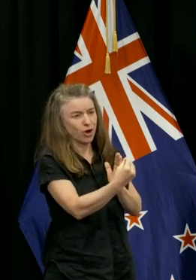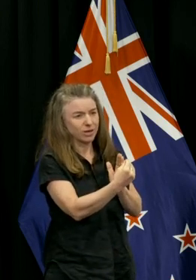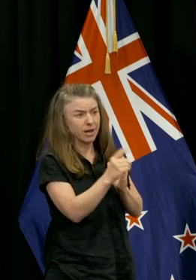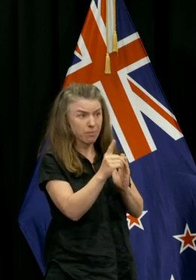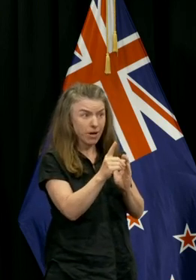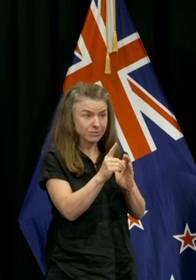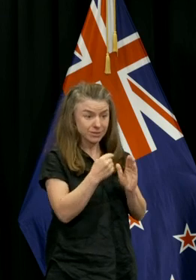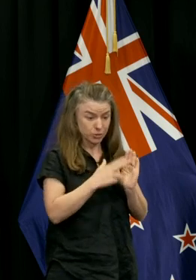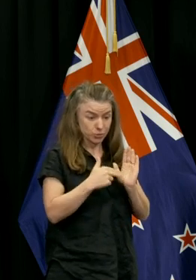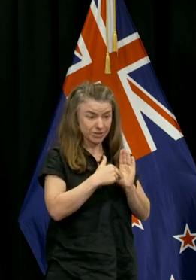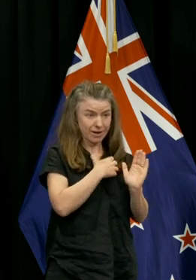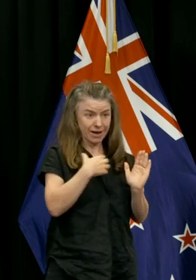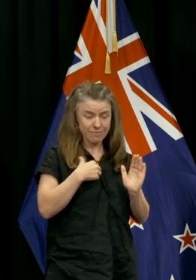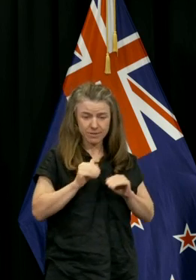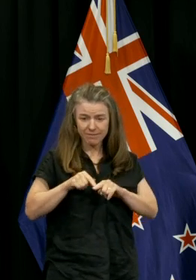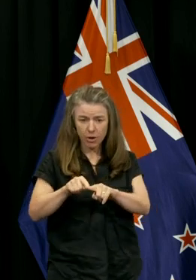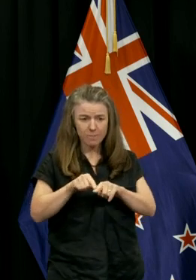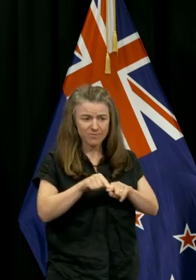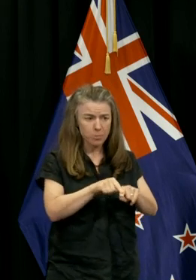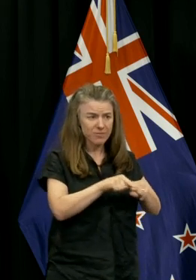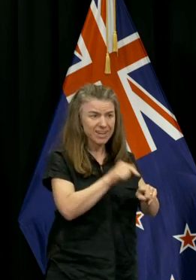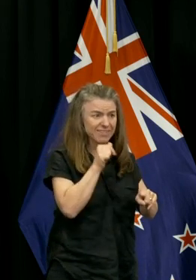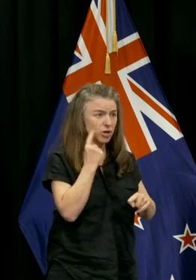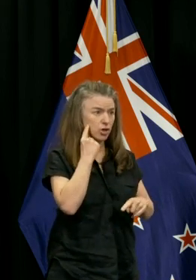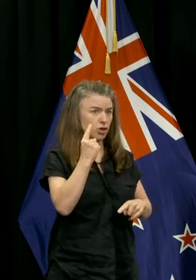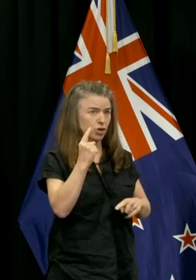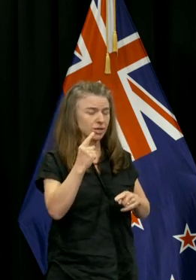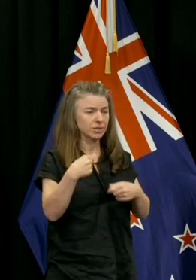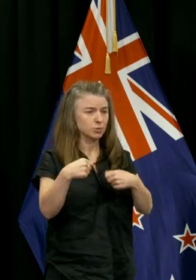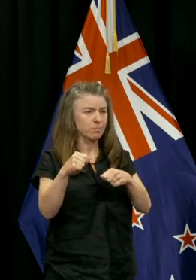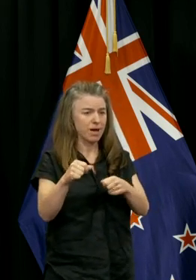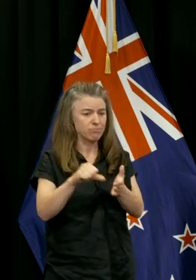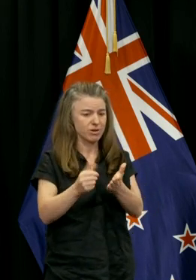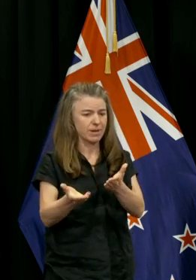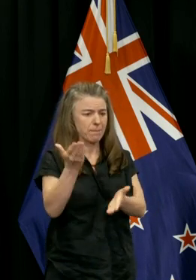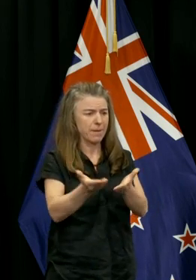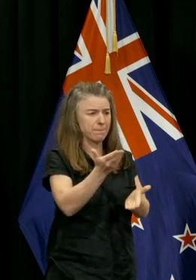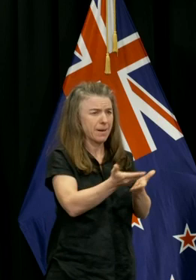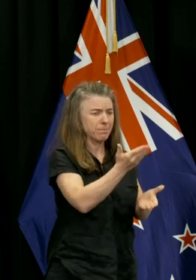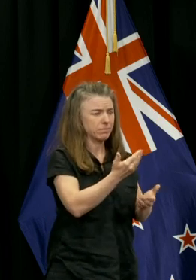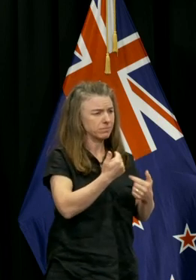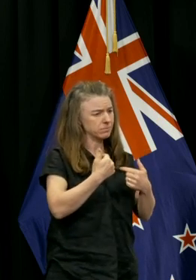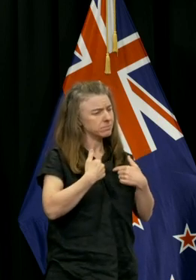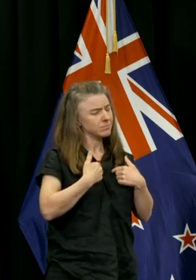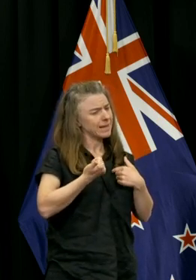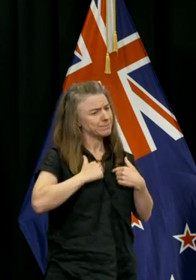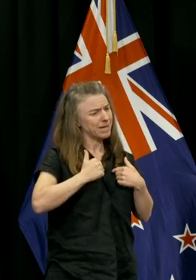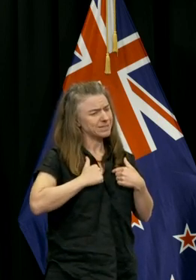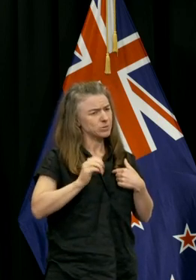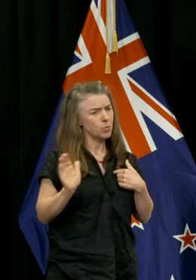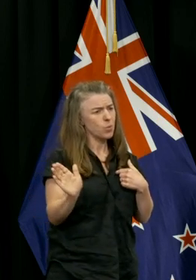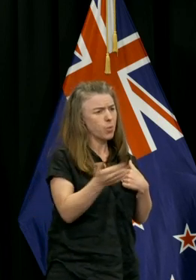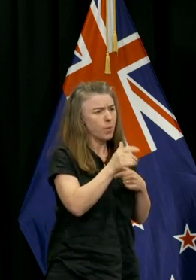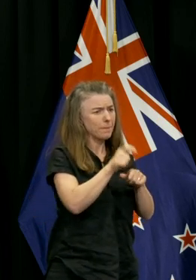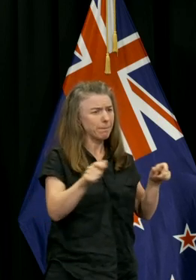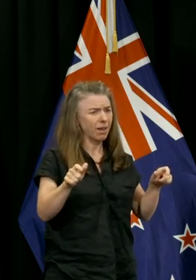to protect consumers. We will be following up on those reports. Our expectation from everyone at this time is that New Zealanders